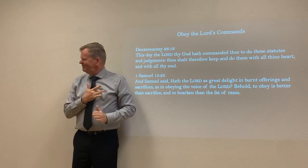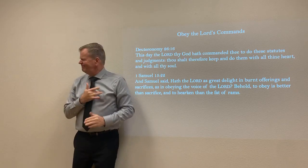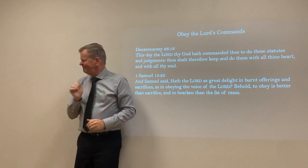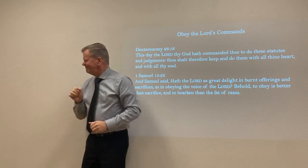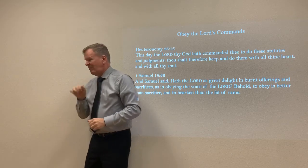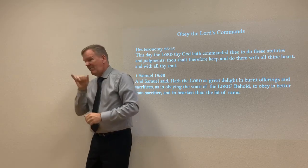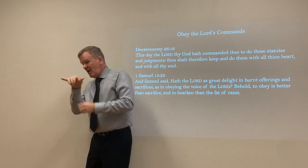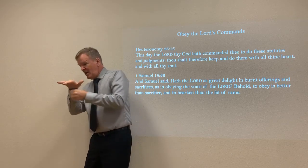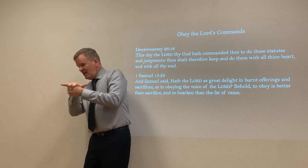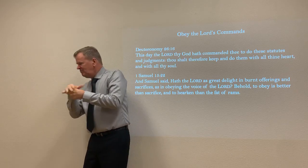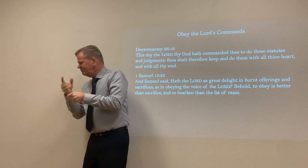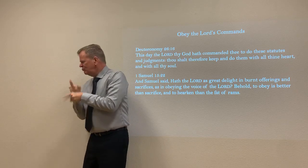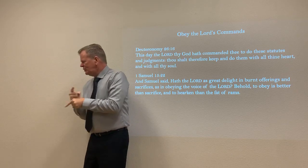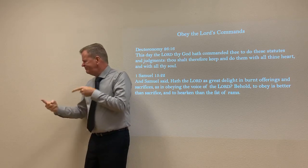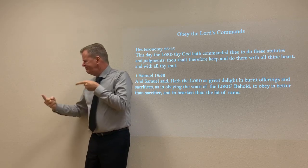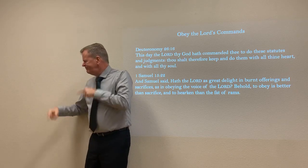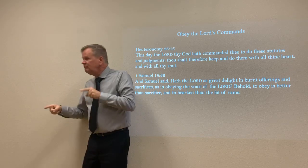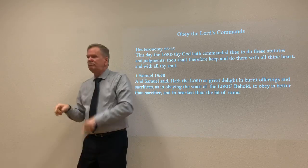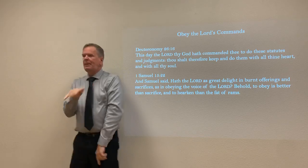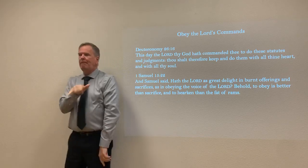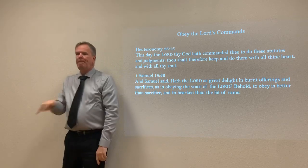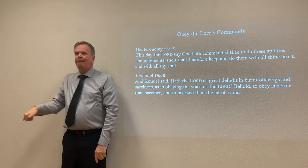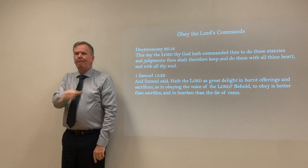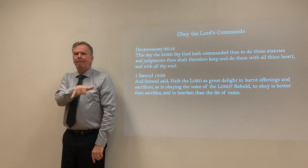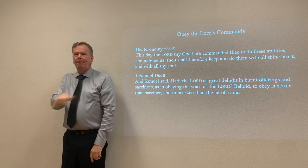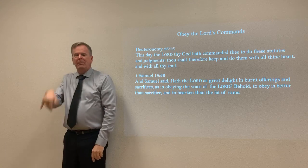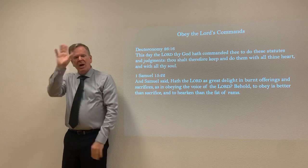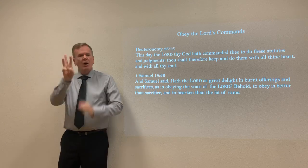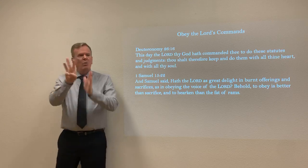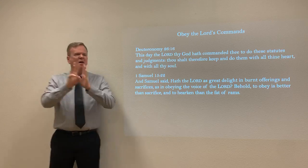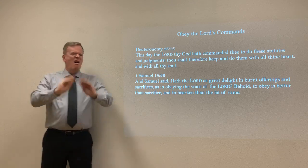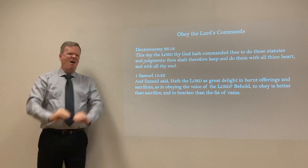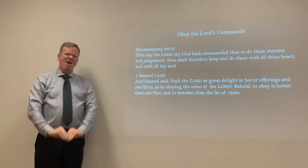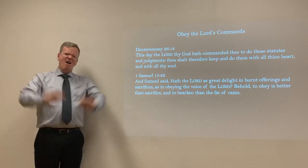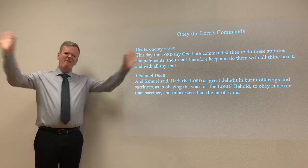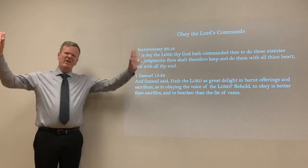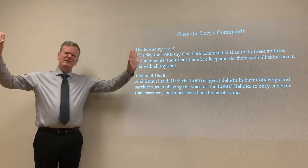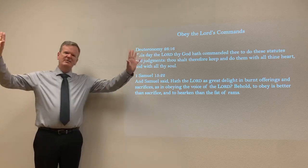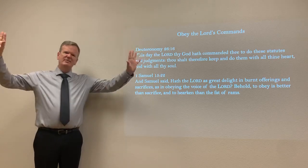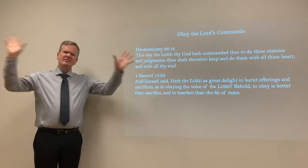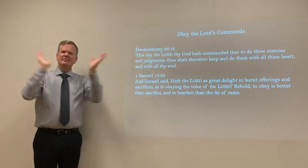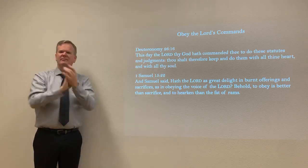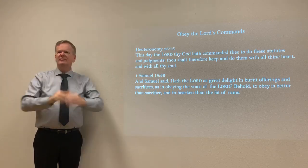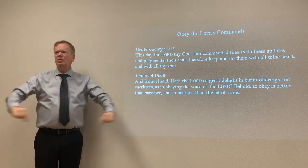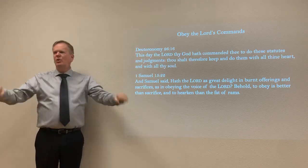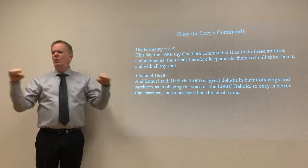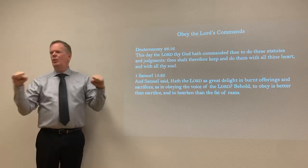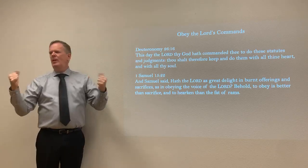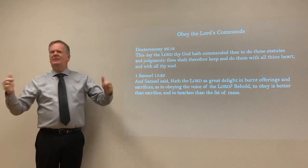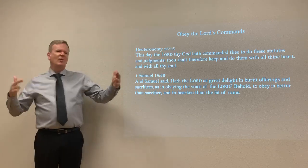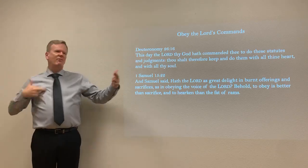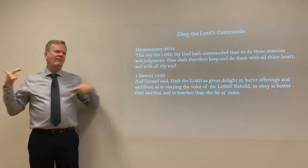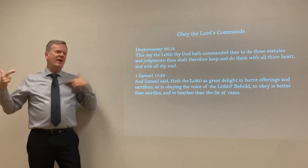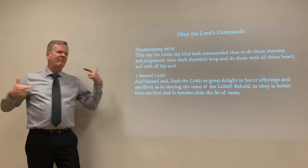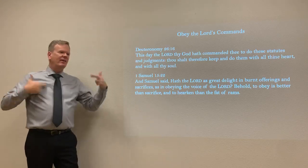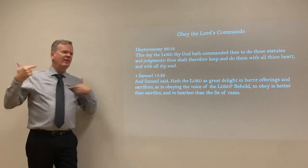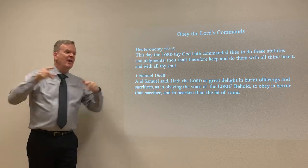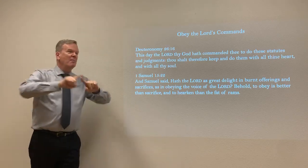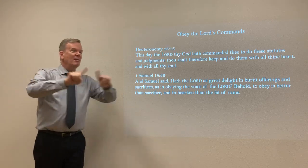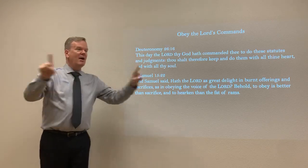And so the pastor agrees. He says, yes, I agree with you. I do feel like God's calling you to go pastor at the church over there. Obviously, this is God's will. Both of the people are in the same place